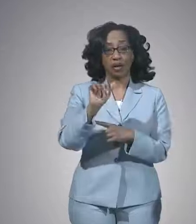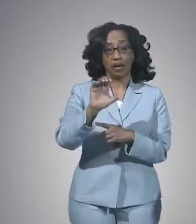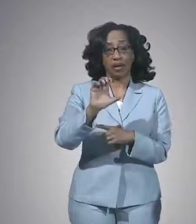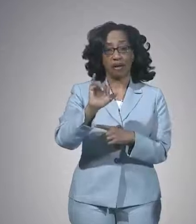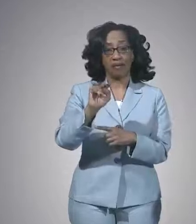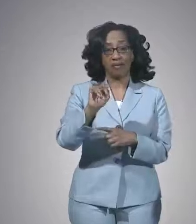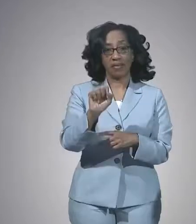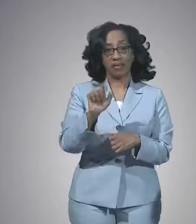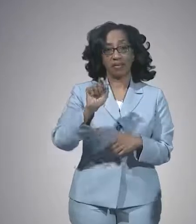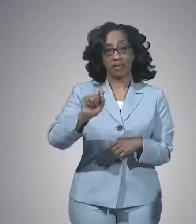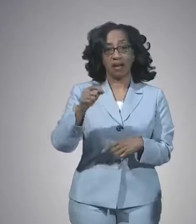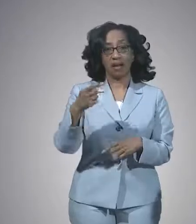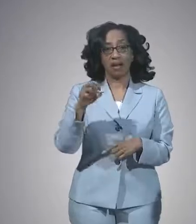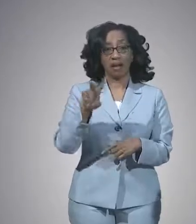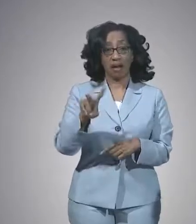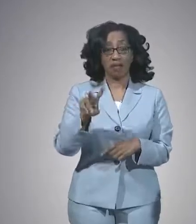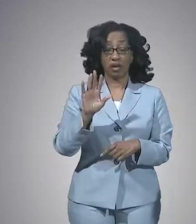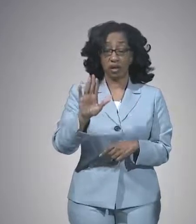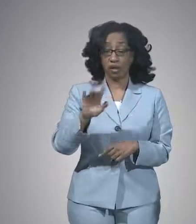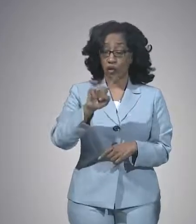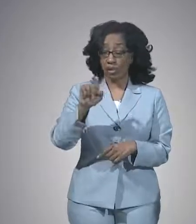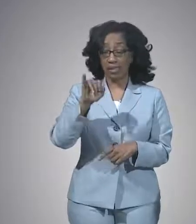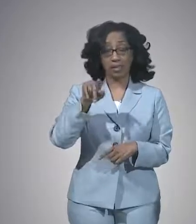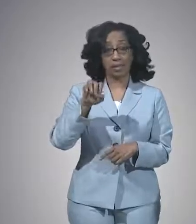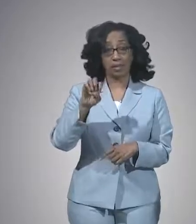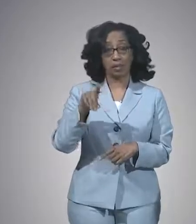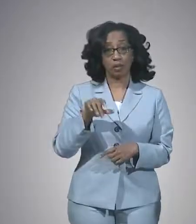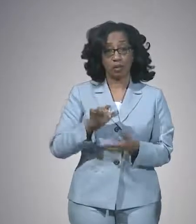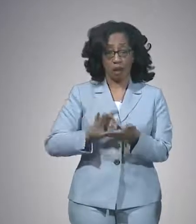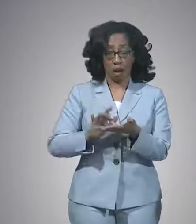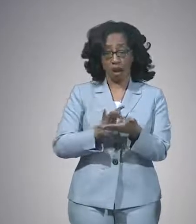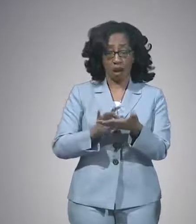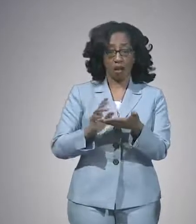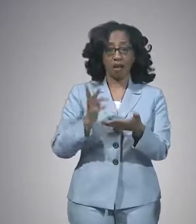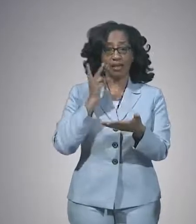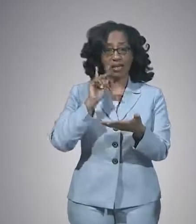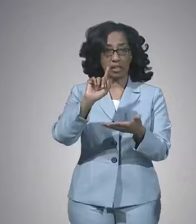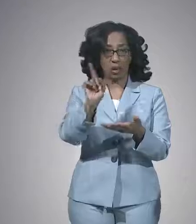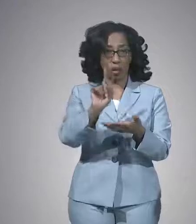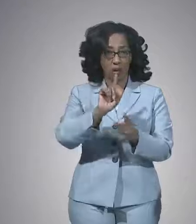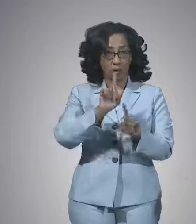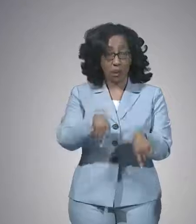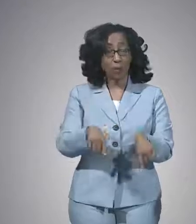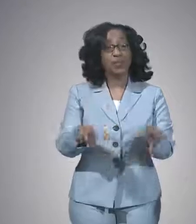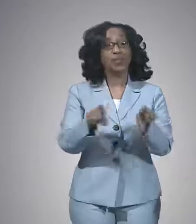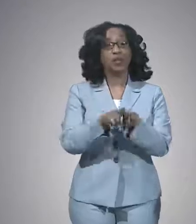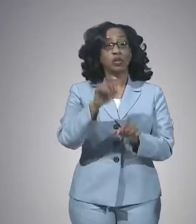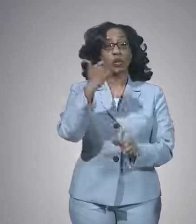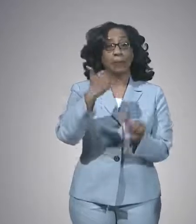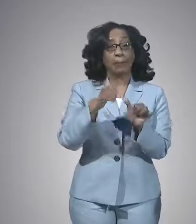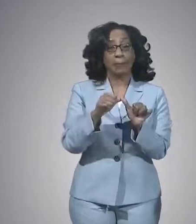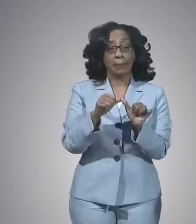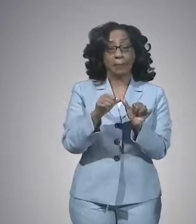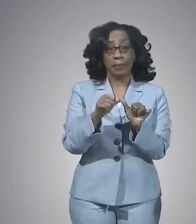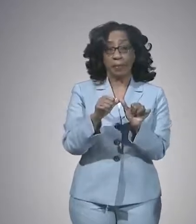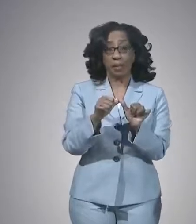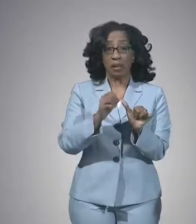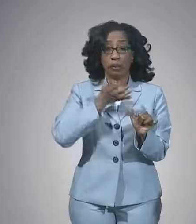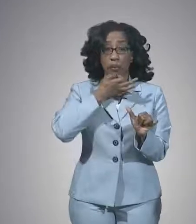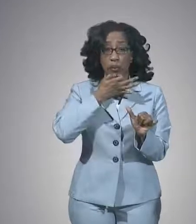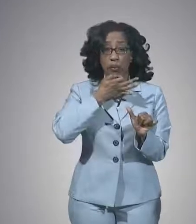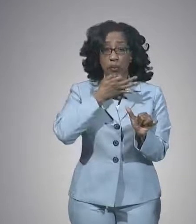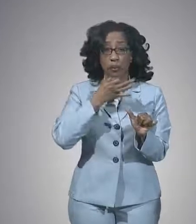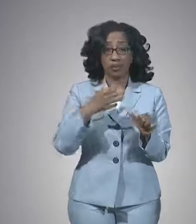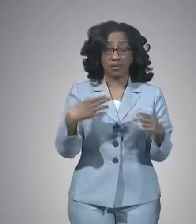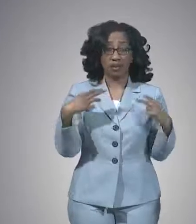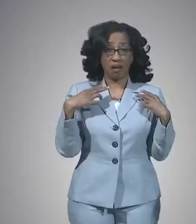Vaccines.gov and put in your zip code and find out where you can go. But also, remember, as we get ready to go into this holiday